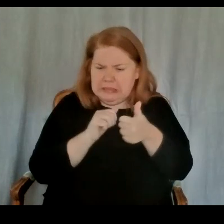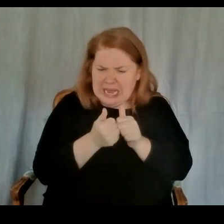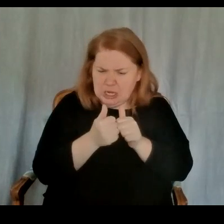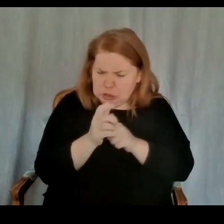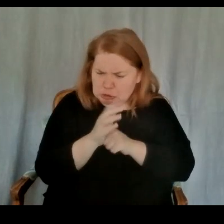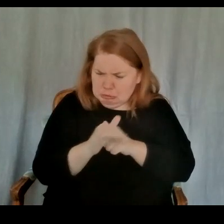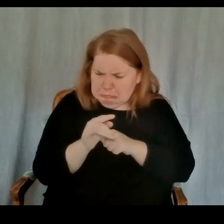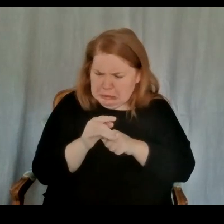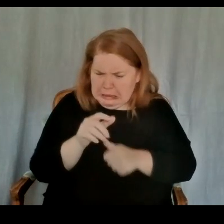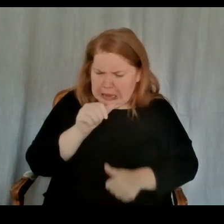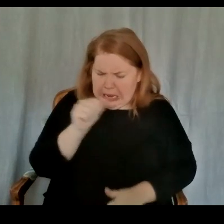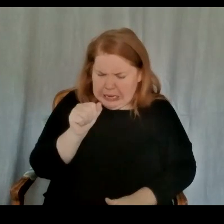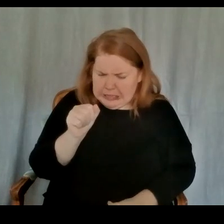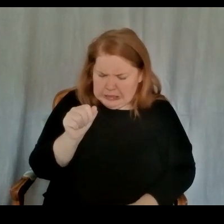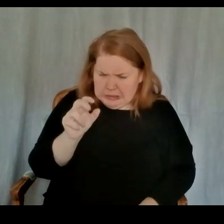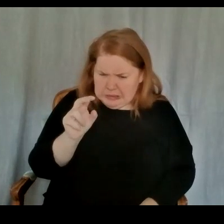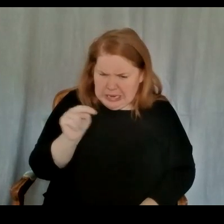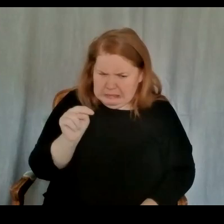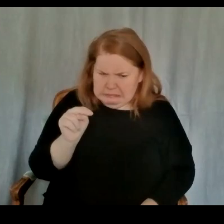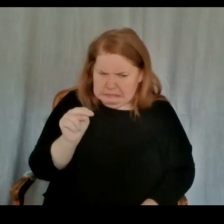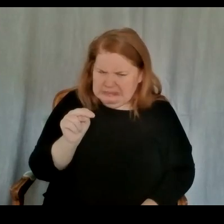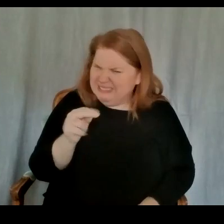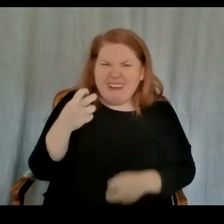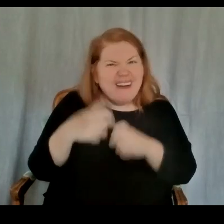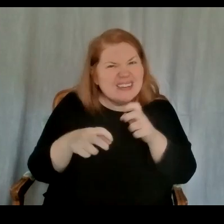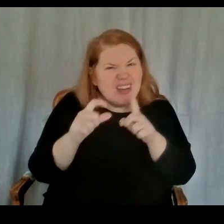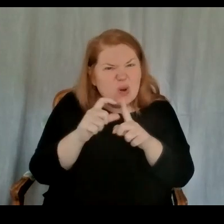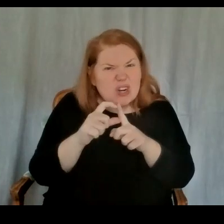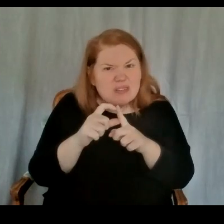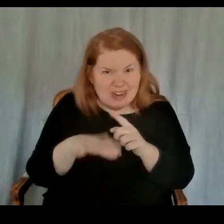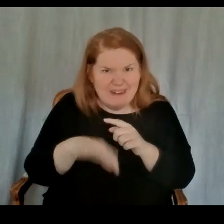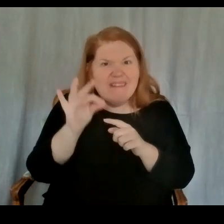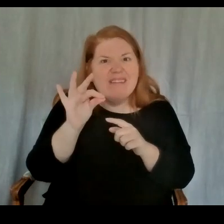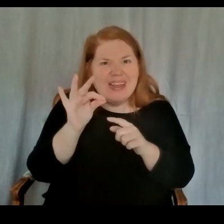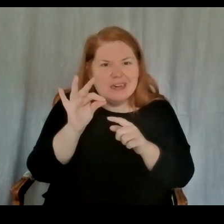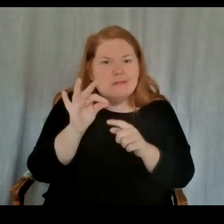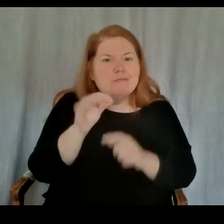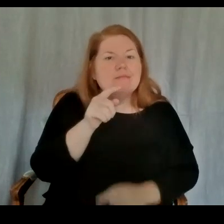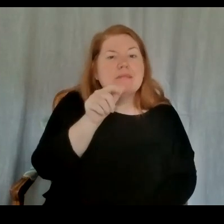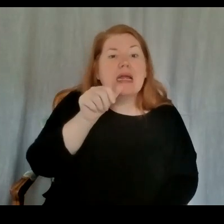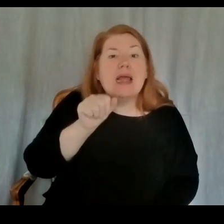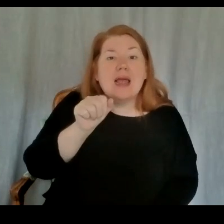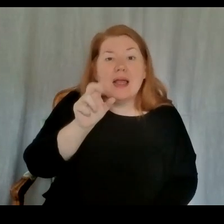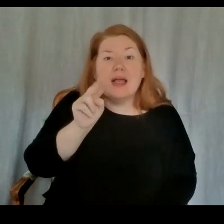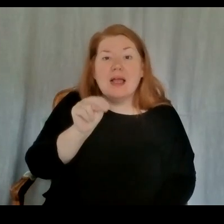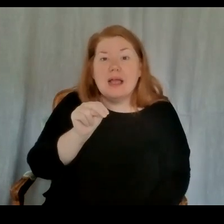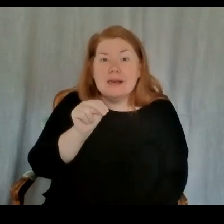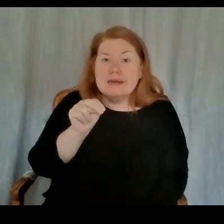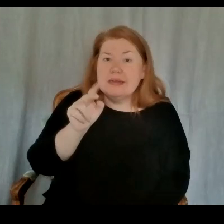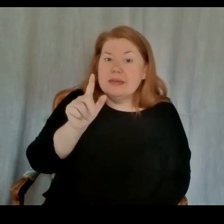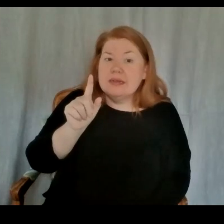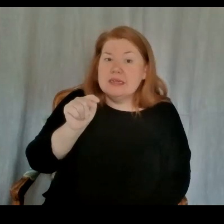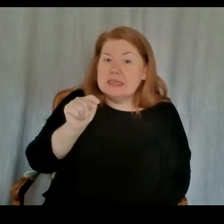is a hard word. So I'm going to look back in my book. And antennae is spelled